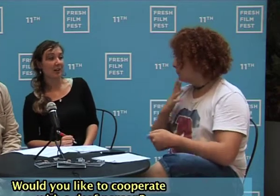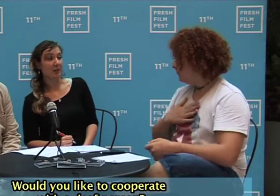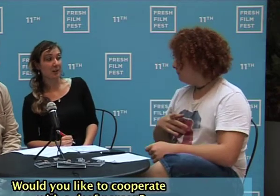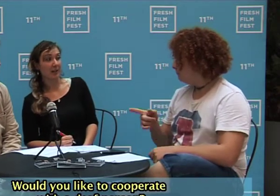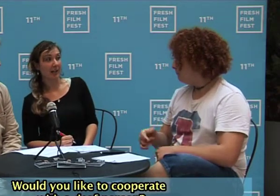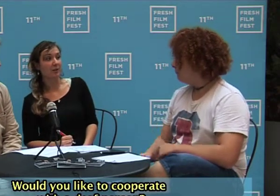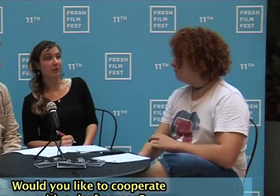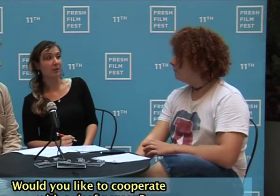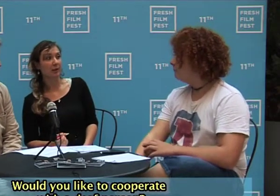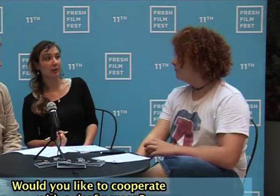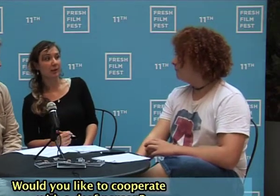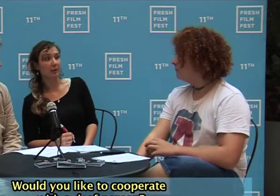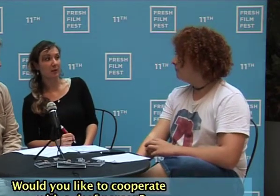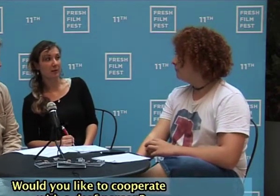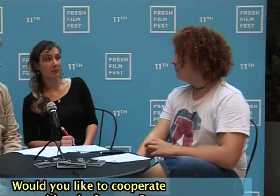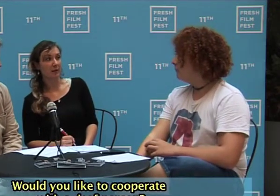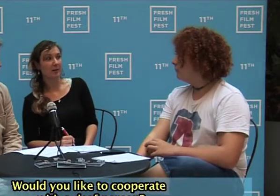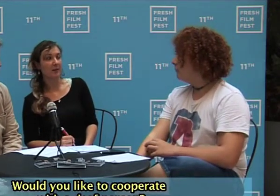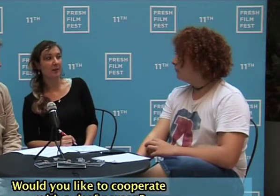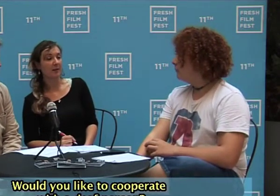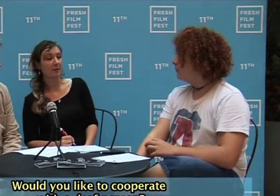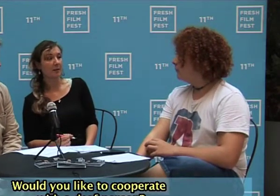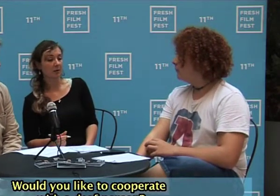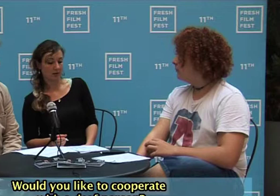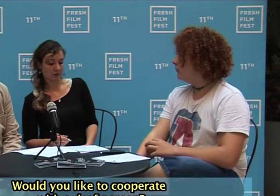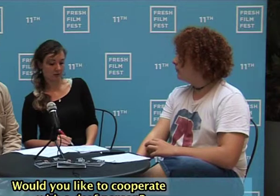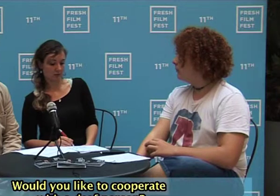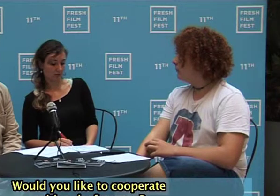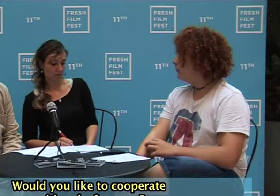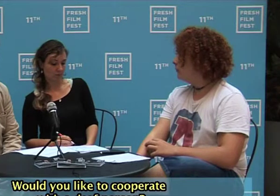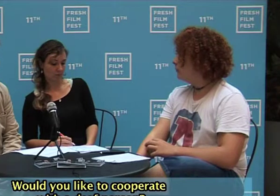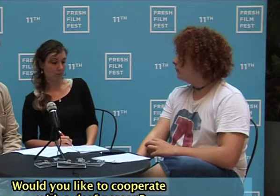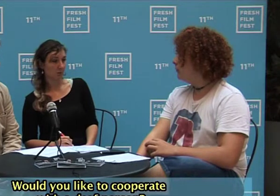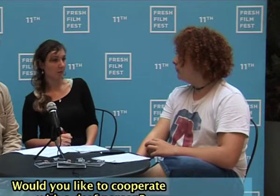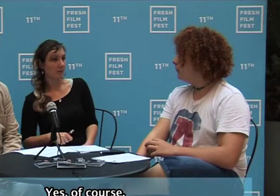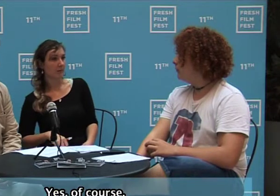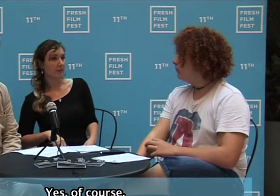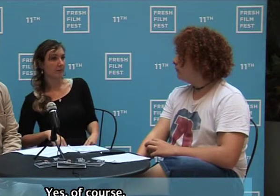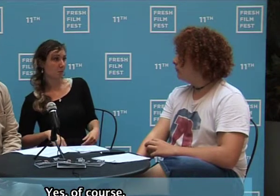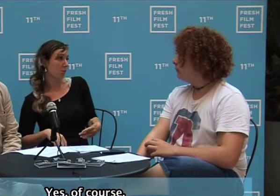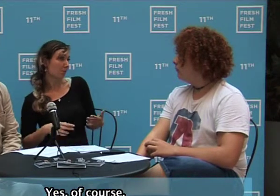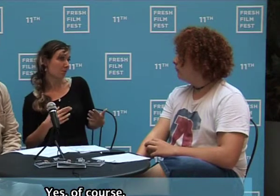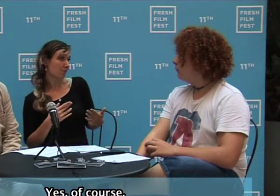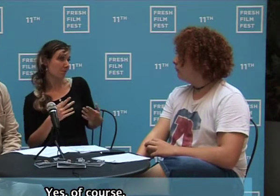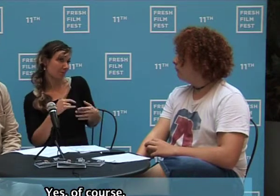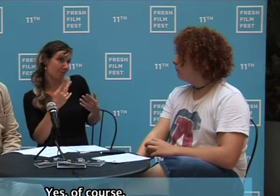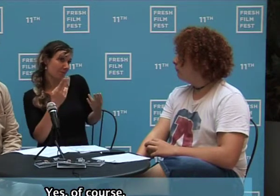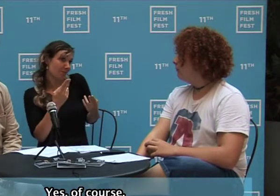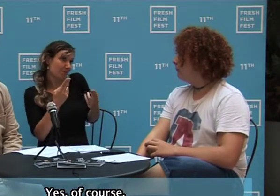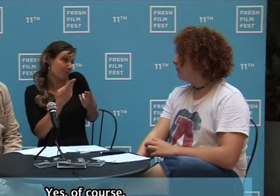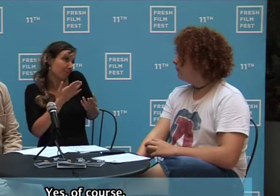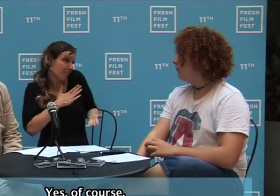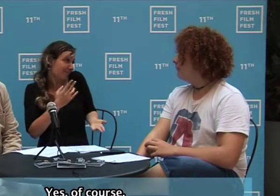And would you like to cooperate with a deaf person, for example? Cooperate? No, I always cooperate, of